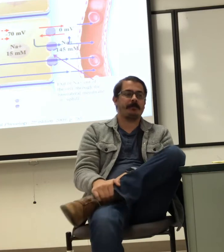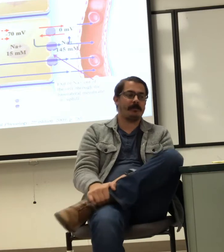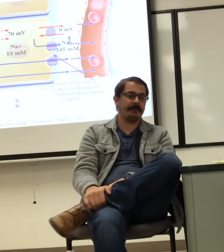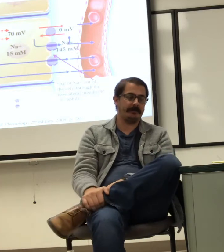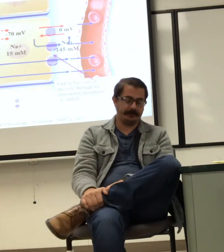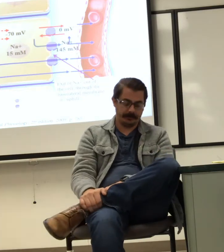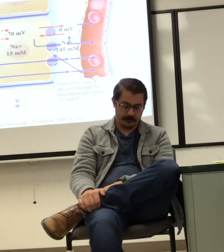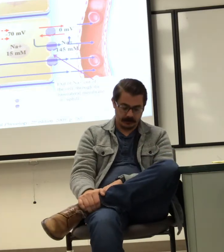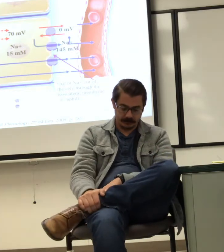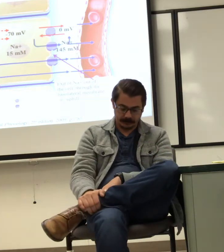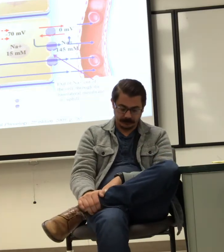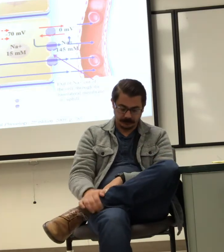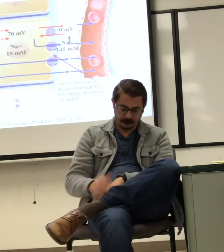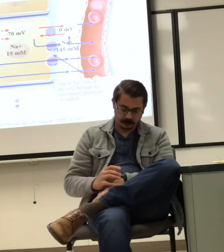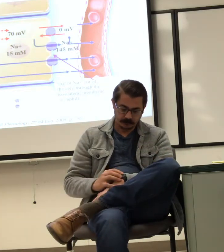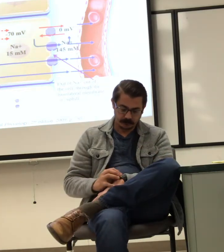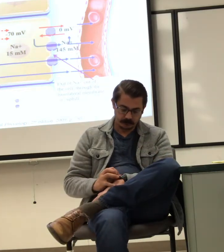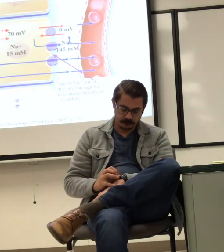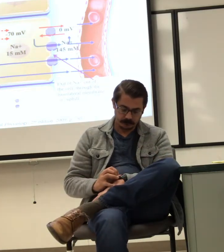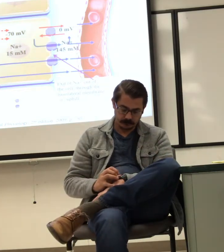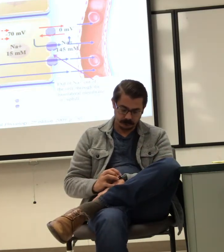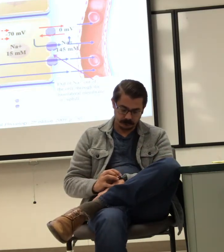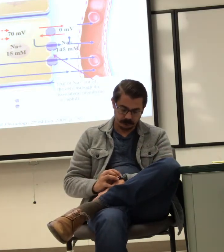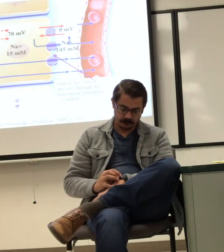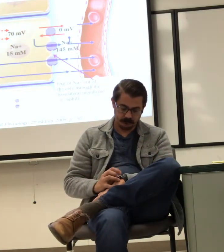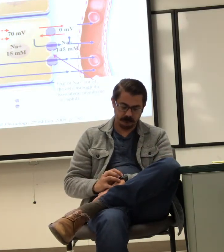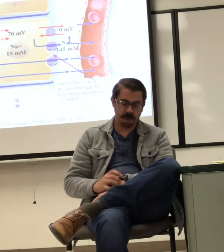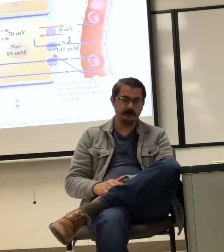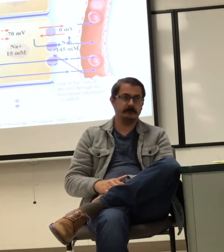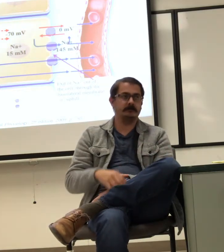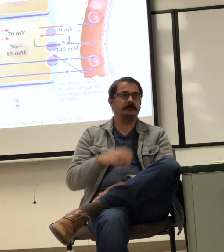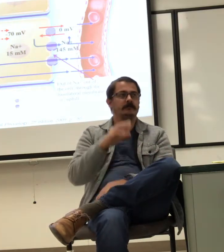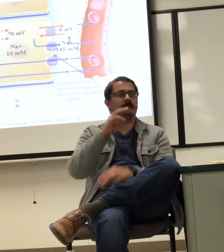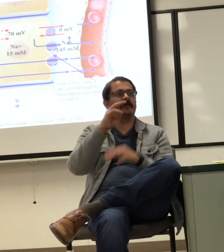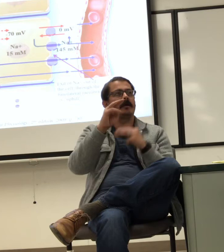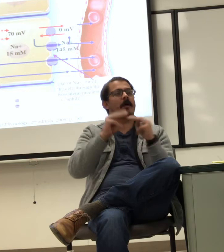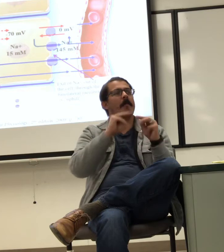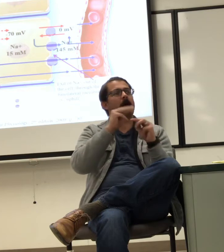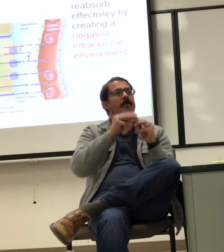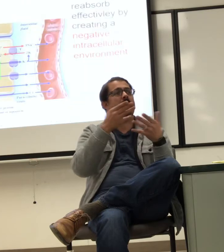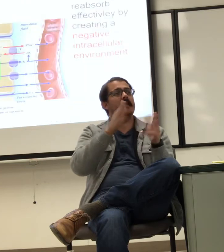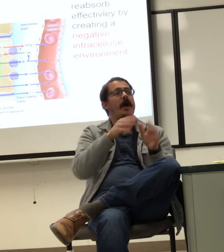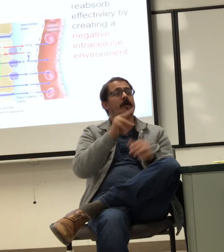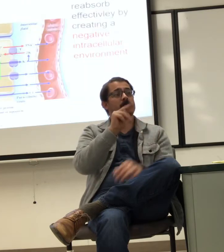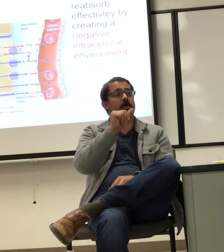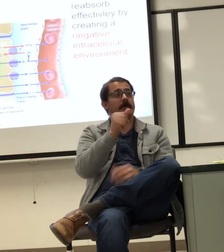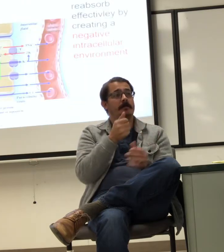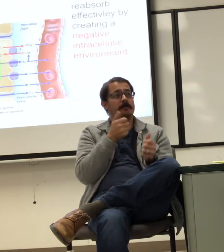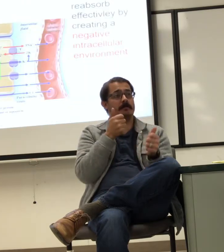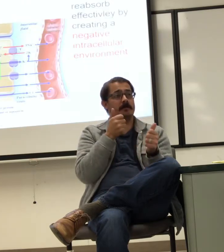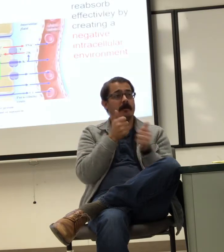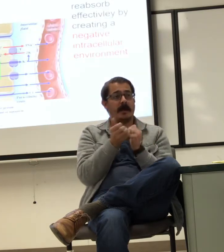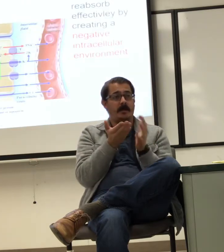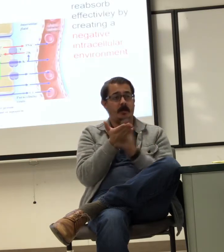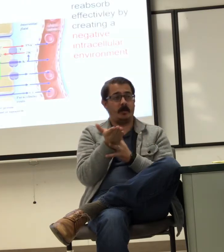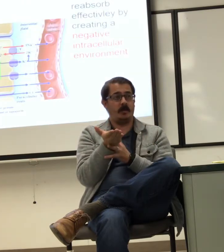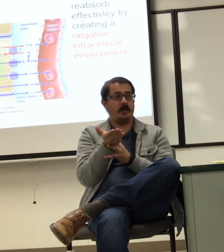So let's start to talk about the molecules that will allow sodium to pass through both. All right. And so this